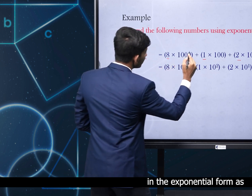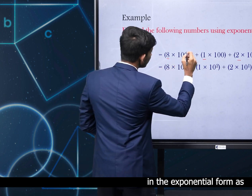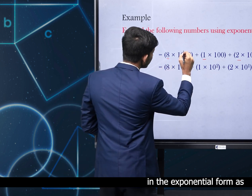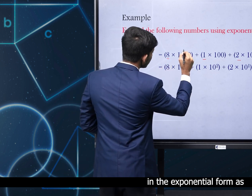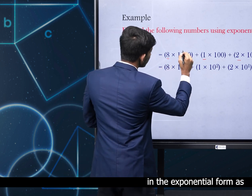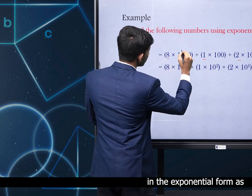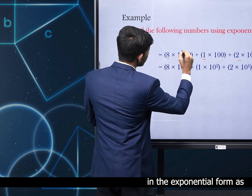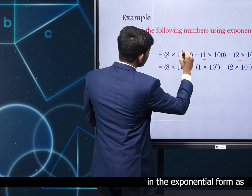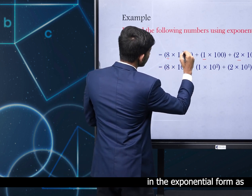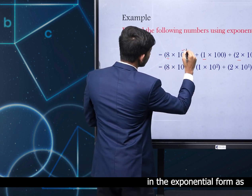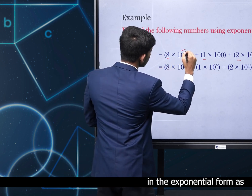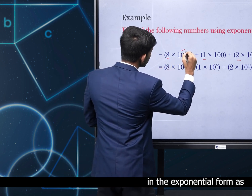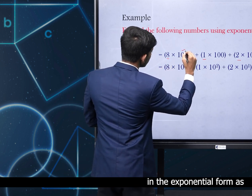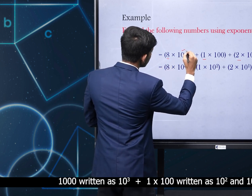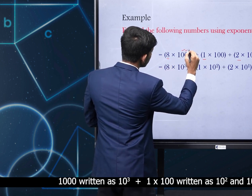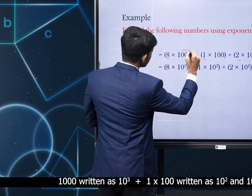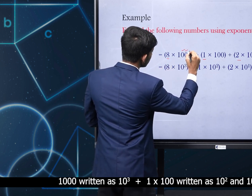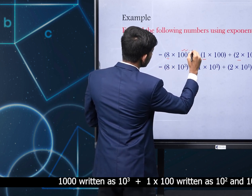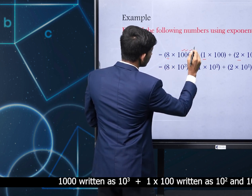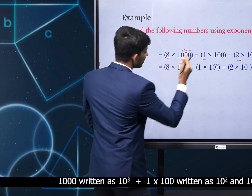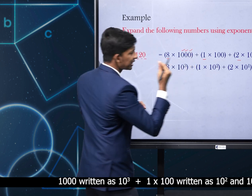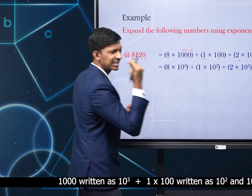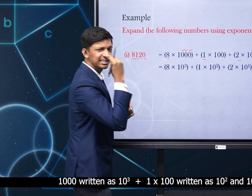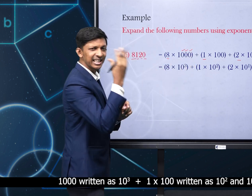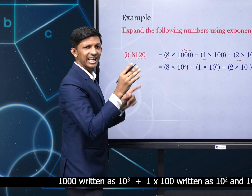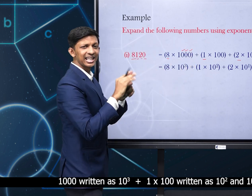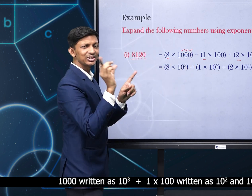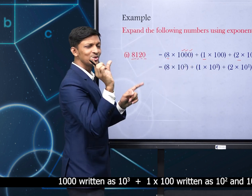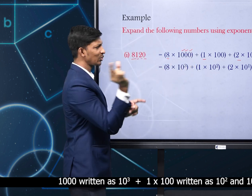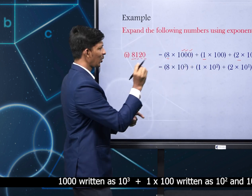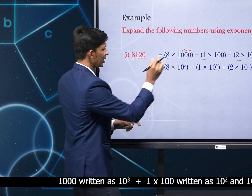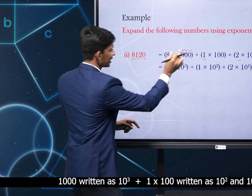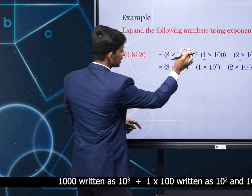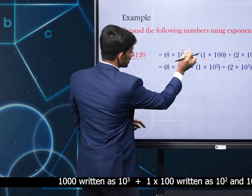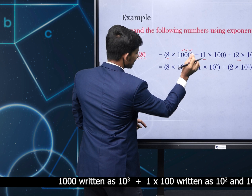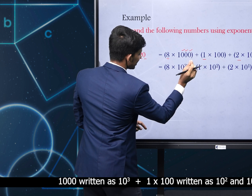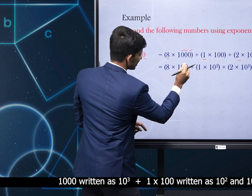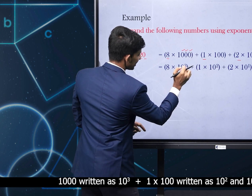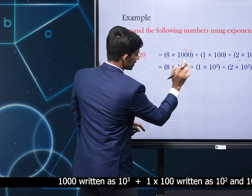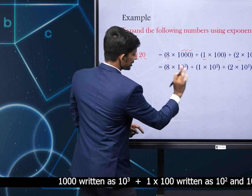the exponential form as 1000 written as 10 to the power of 3